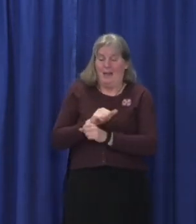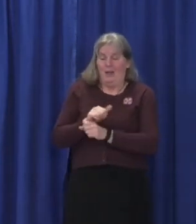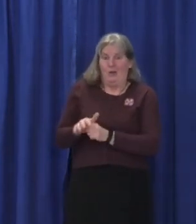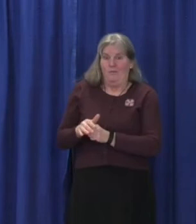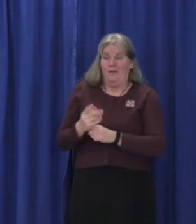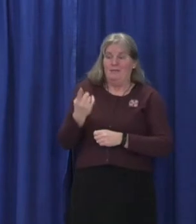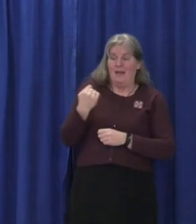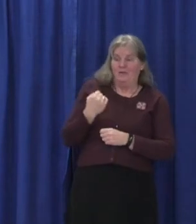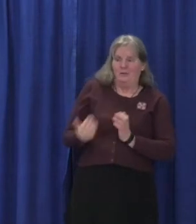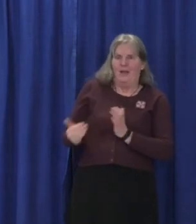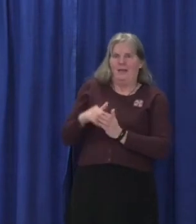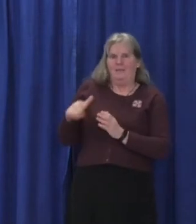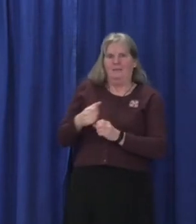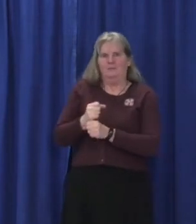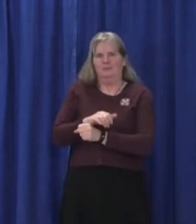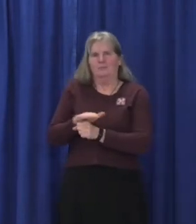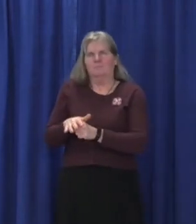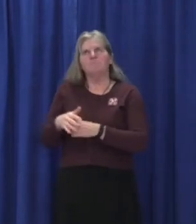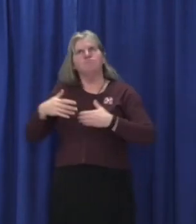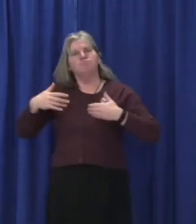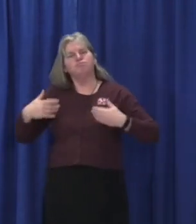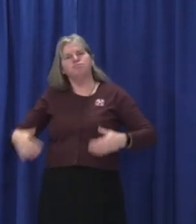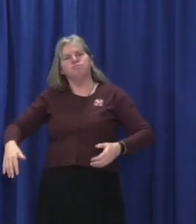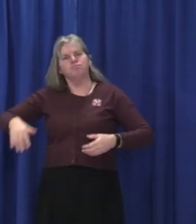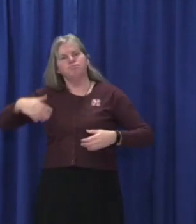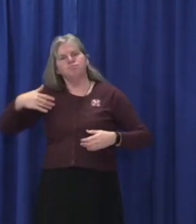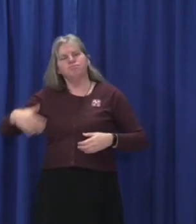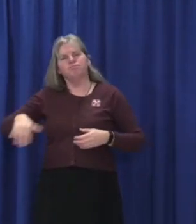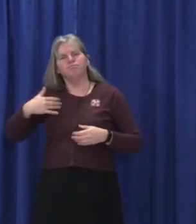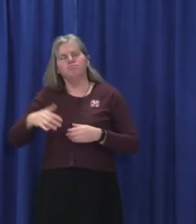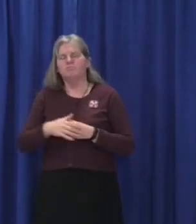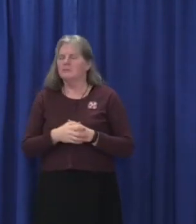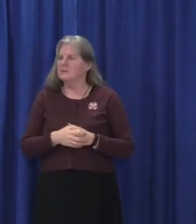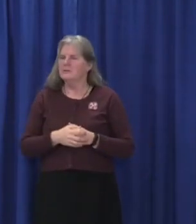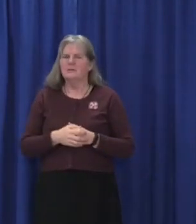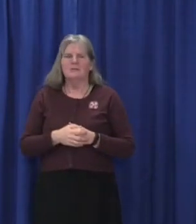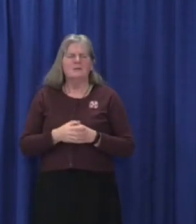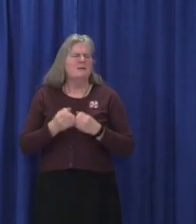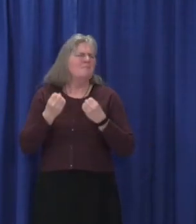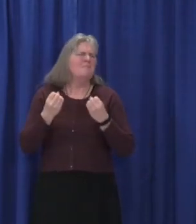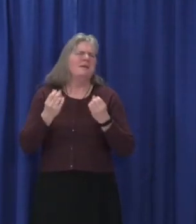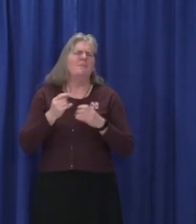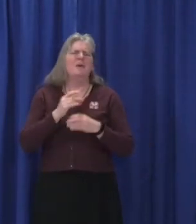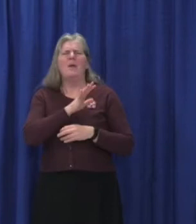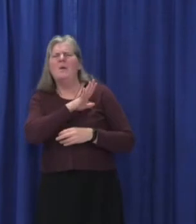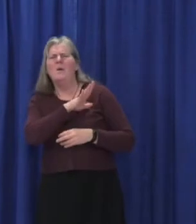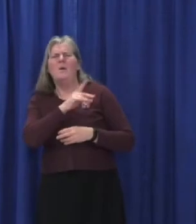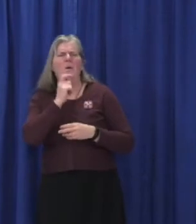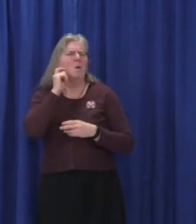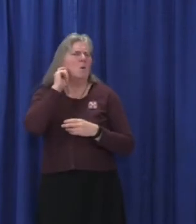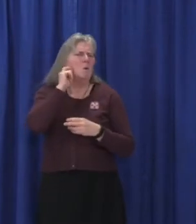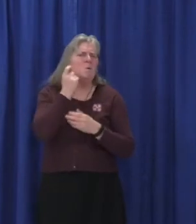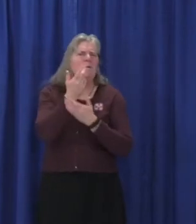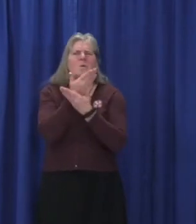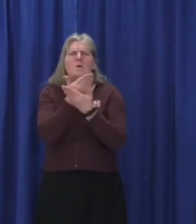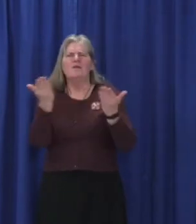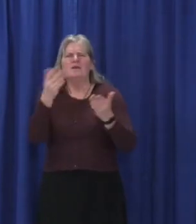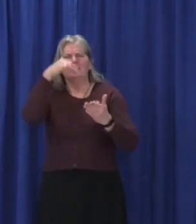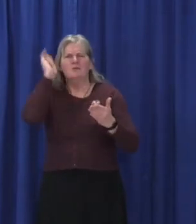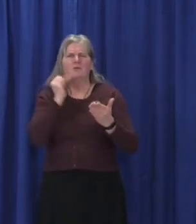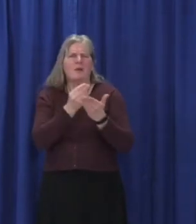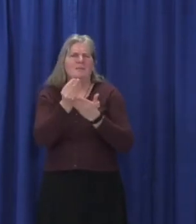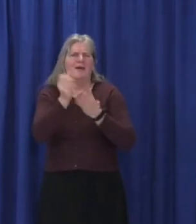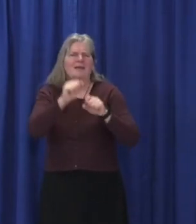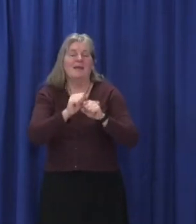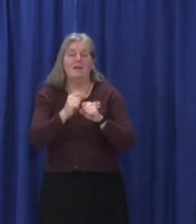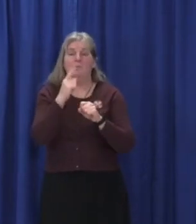the middle of a pandemic. There's so many gem locations right across the territory. In fact,